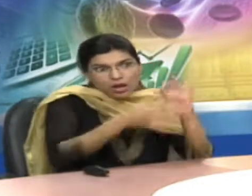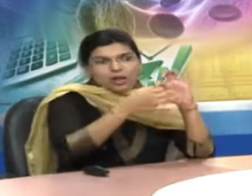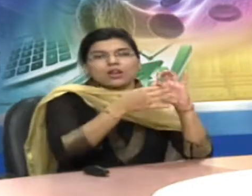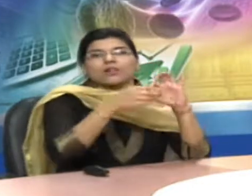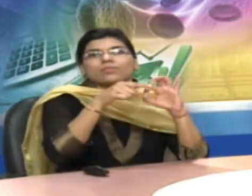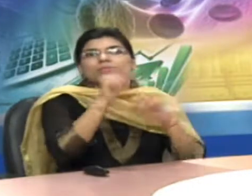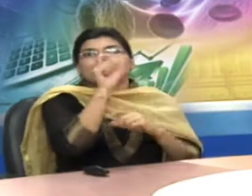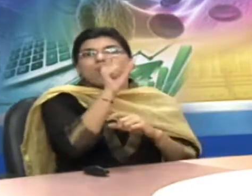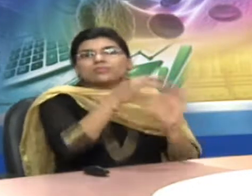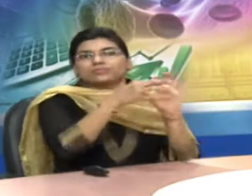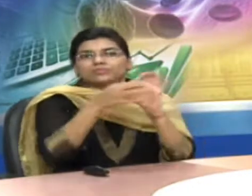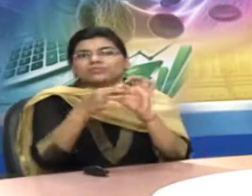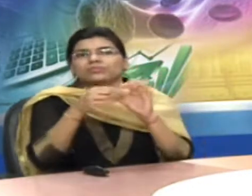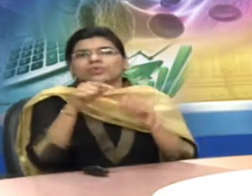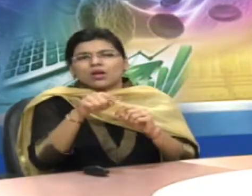same passage.